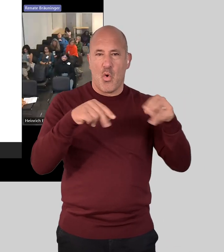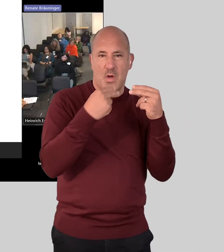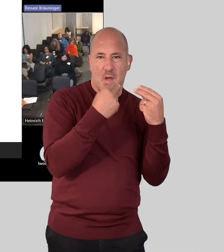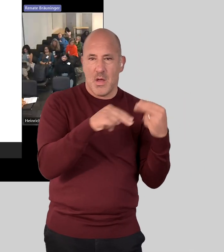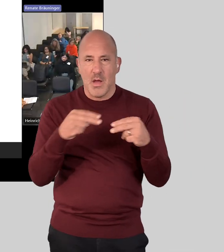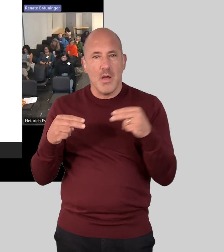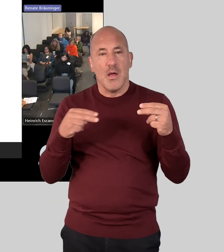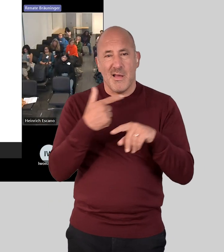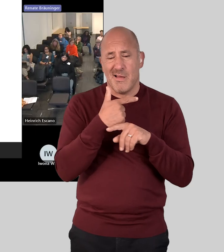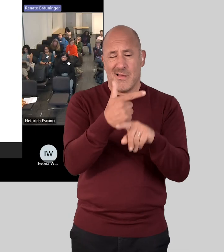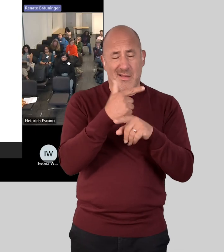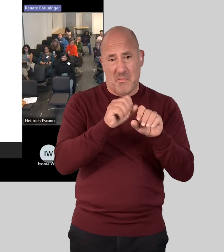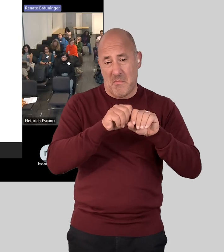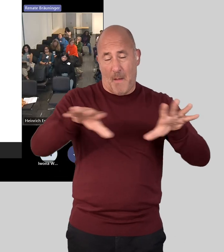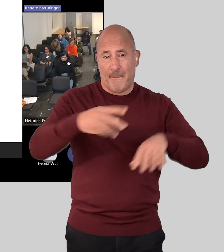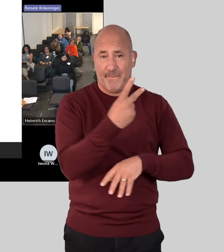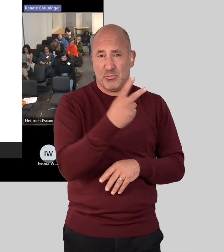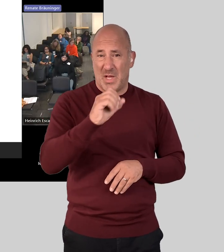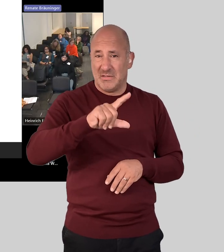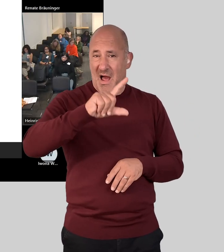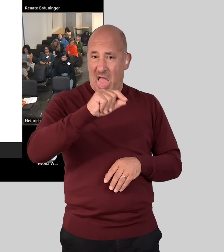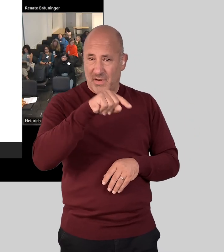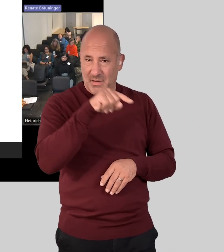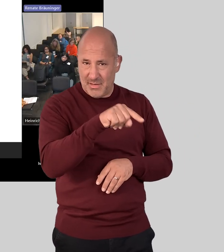movement material by Beyoncé